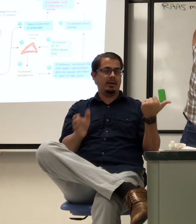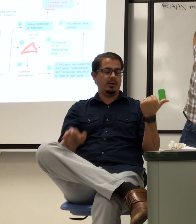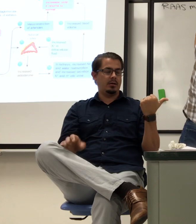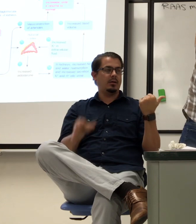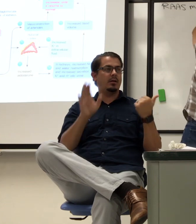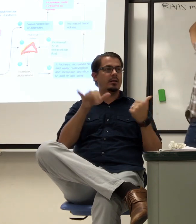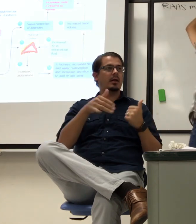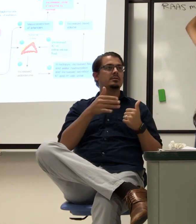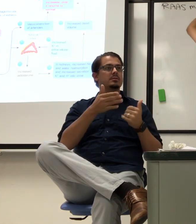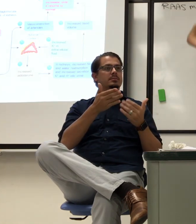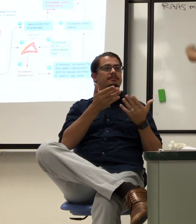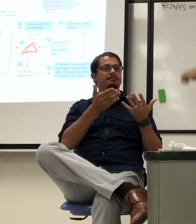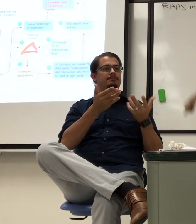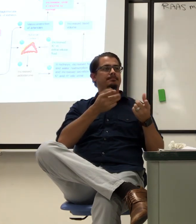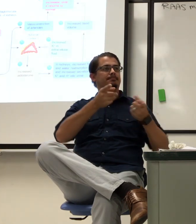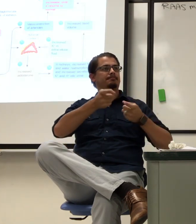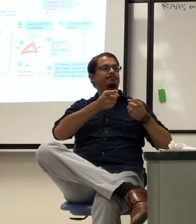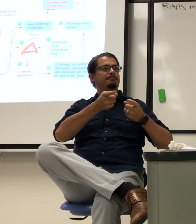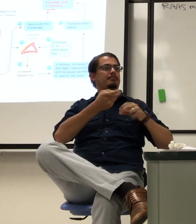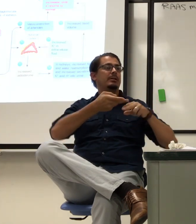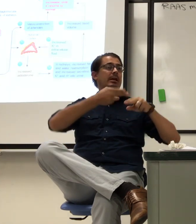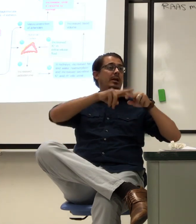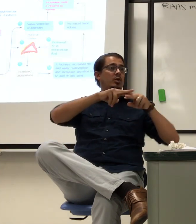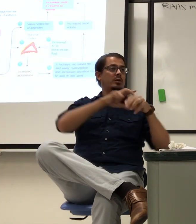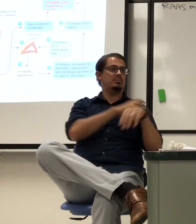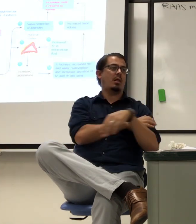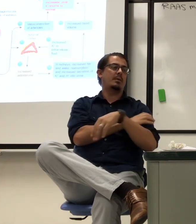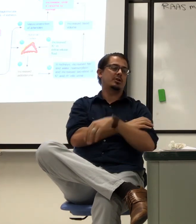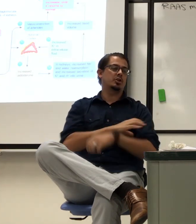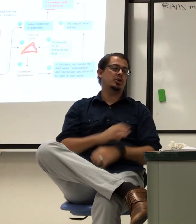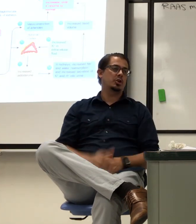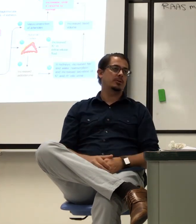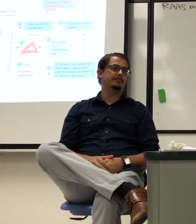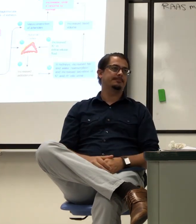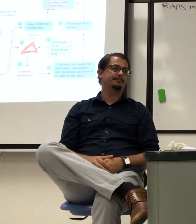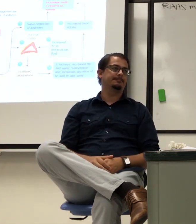it's a mechanism to increase blood pressure.